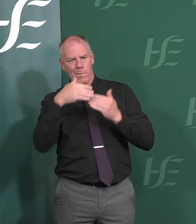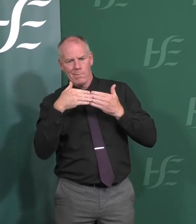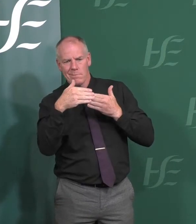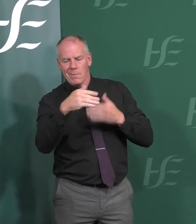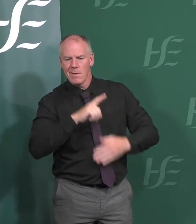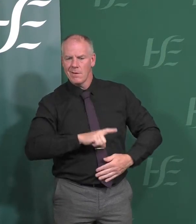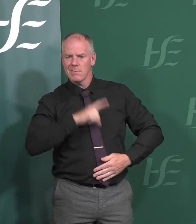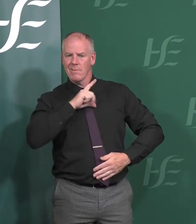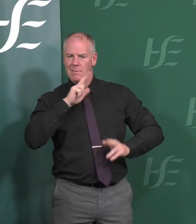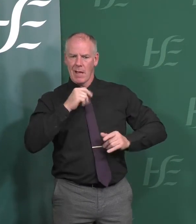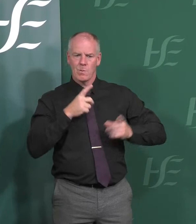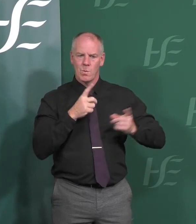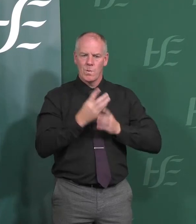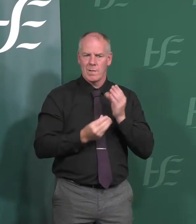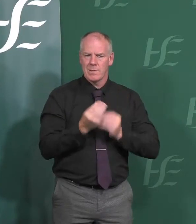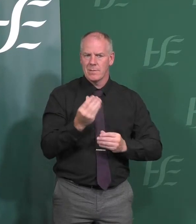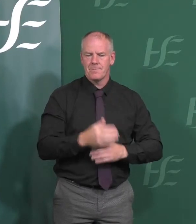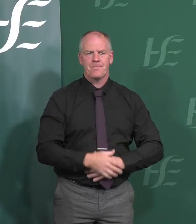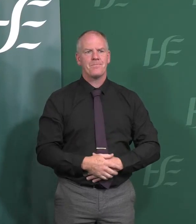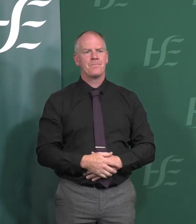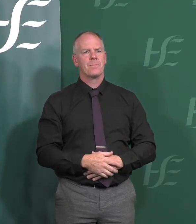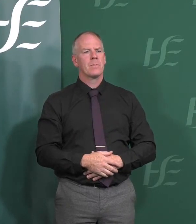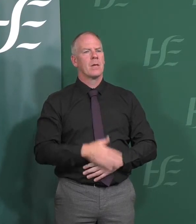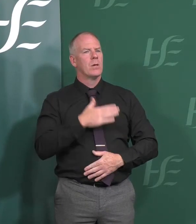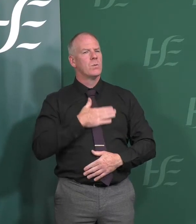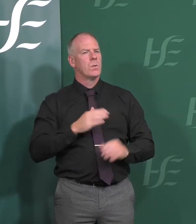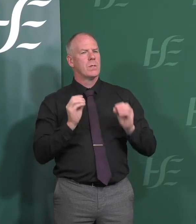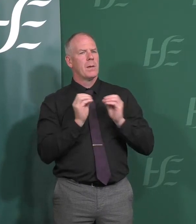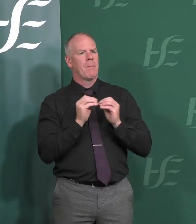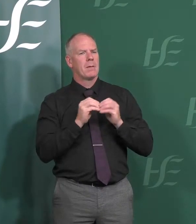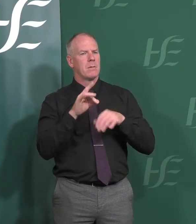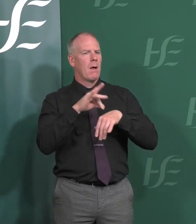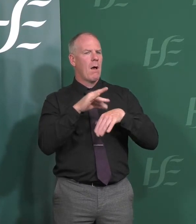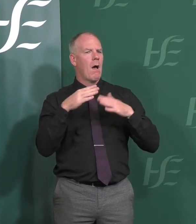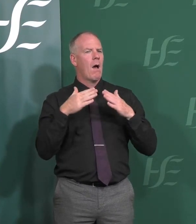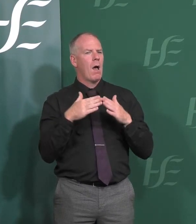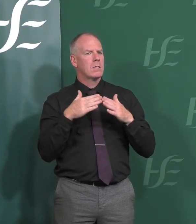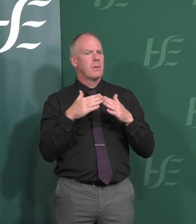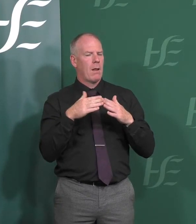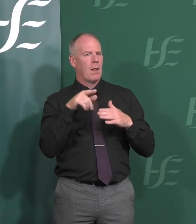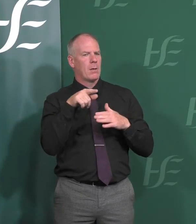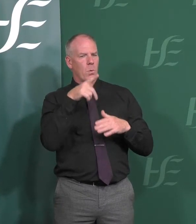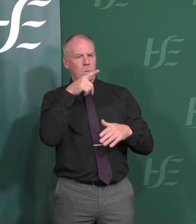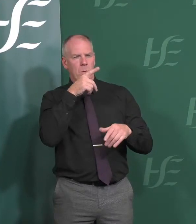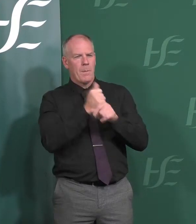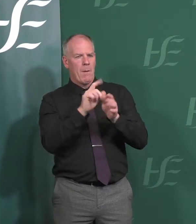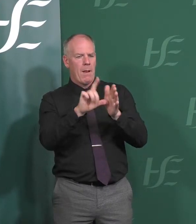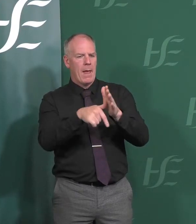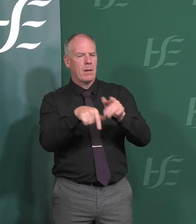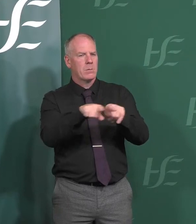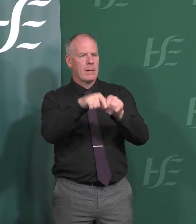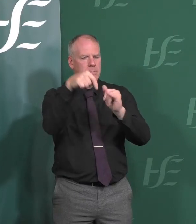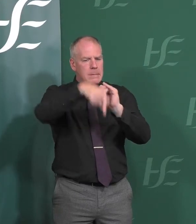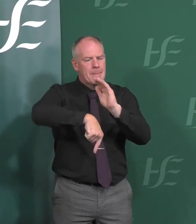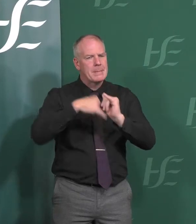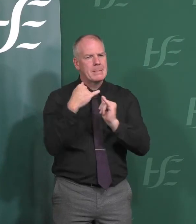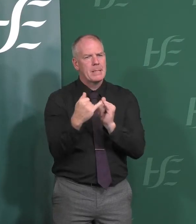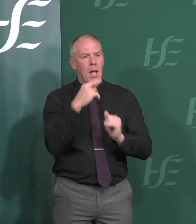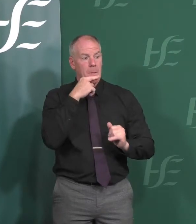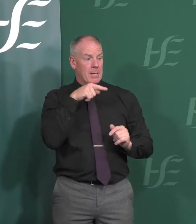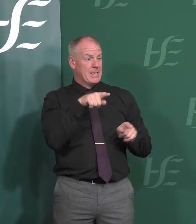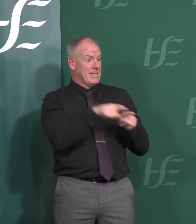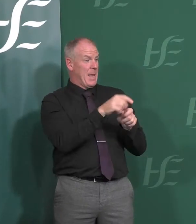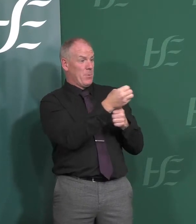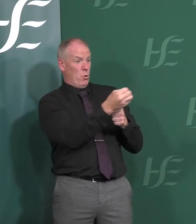confidence. I just want to touch briefly on our hospital situation and come back to it in a bit more detail. But along with all